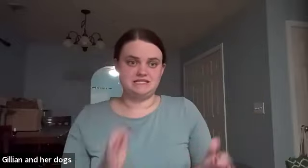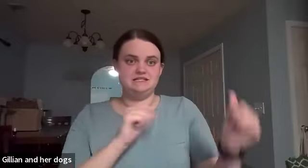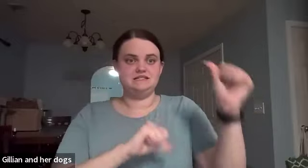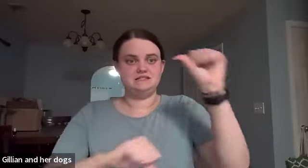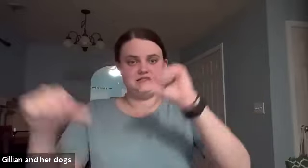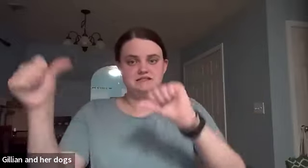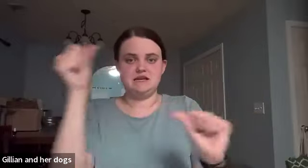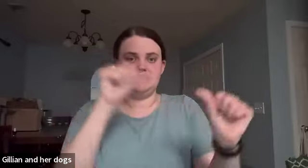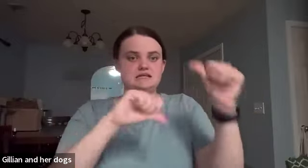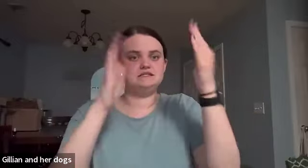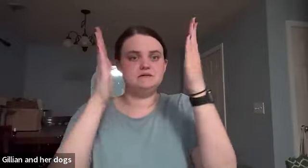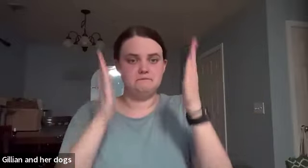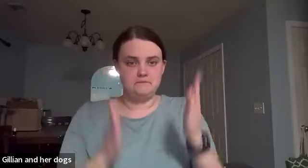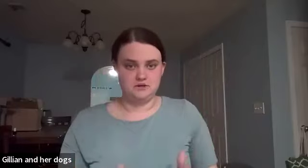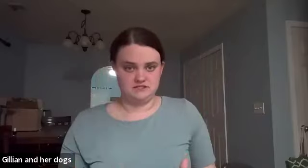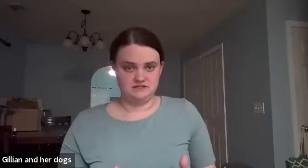person, science person,